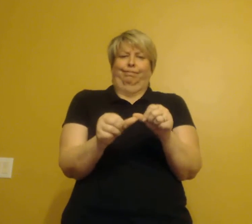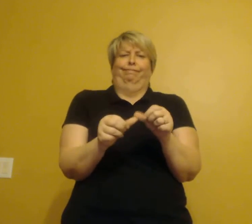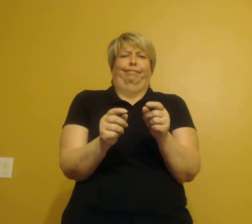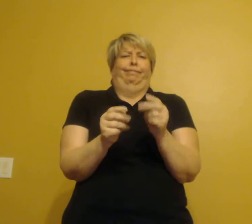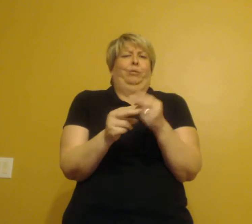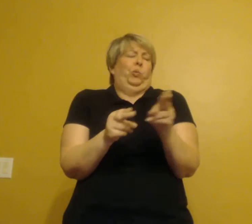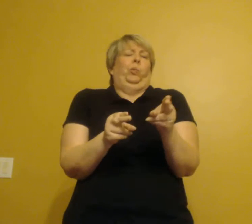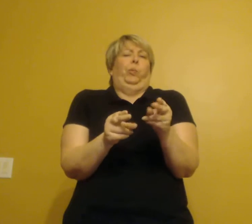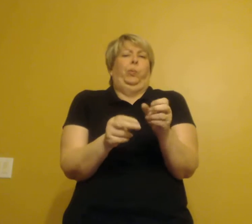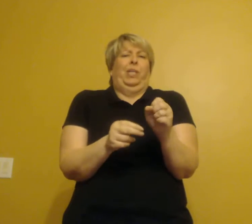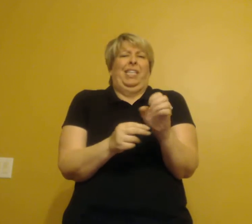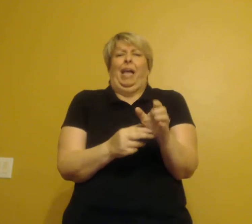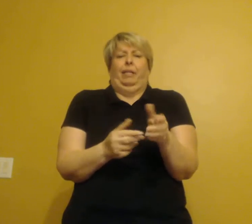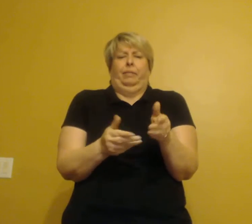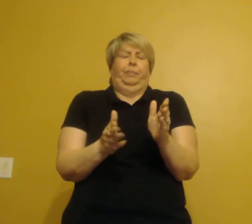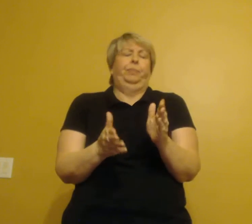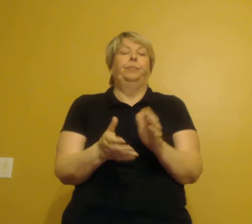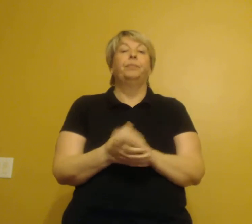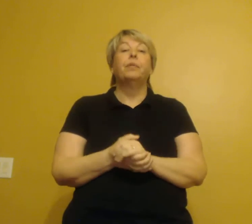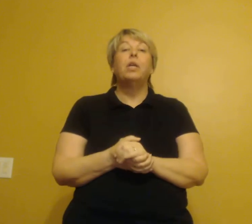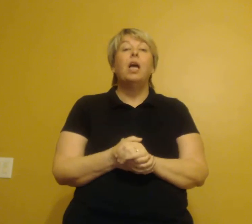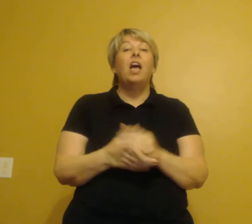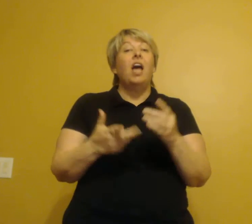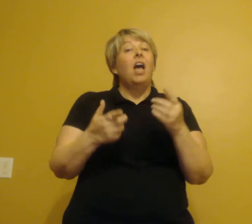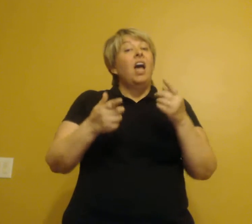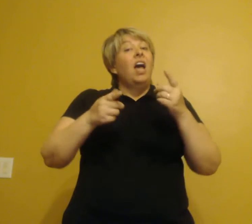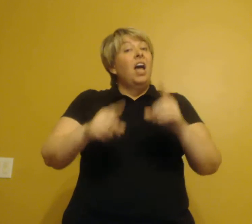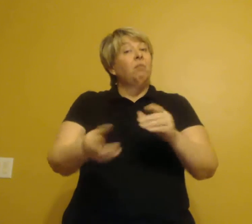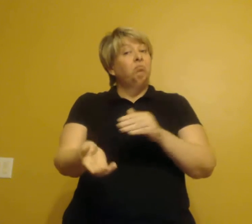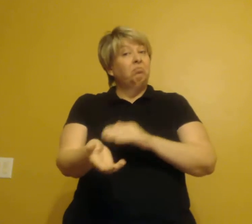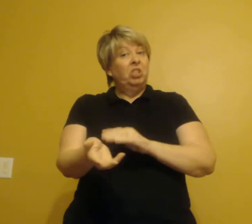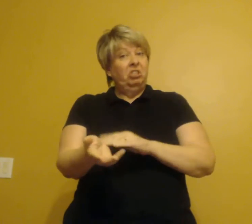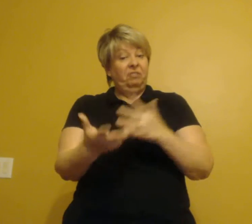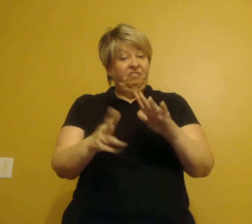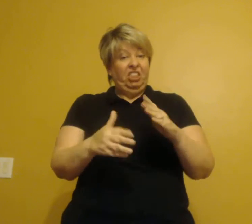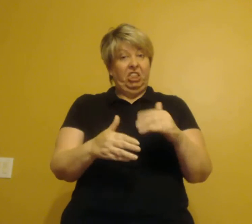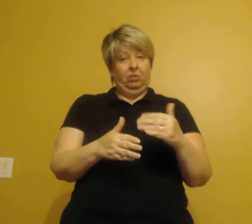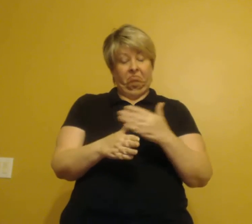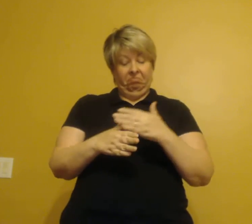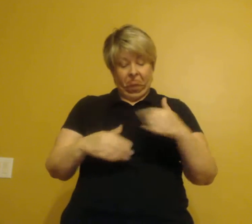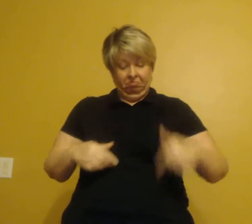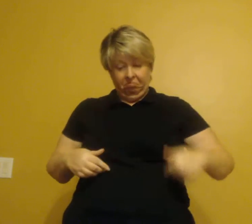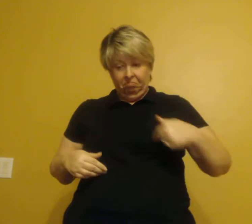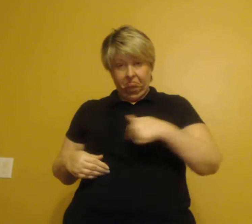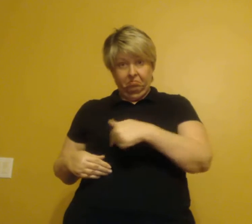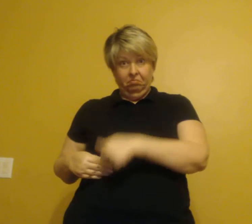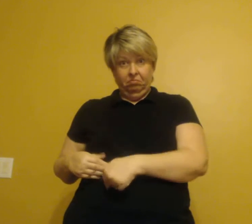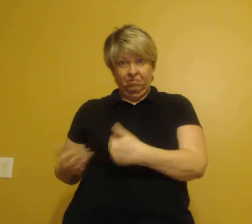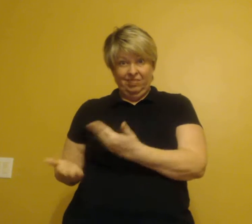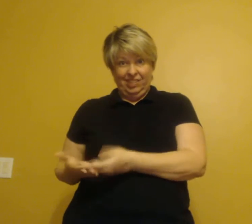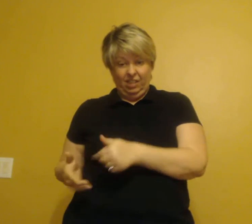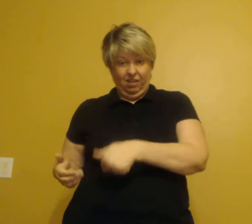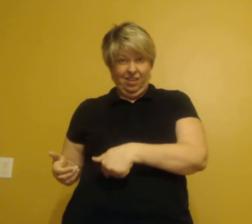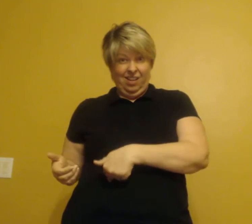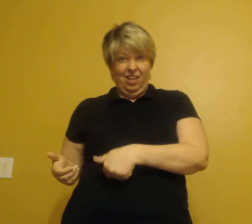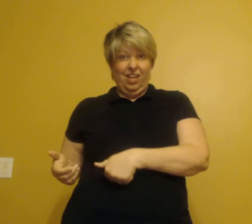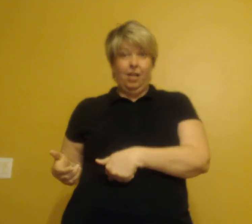the doctor gets to the end of the colon, those feelings go away, and this is when they really get the good